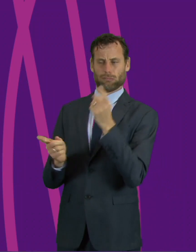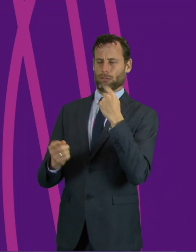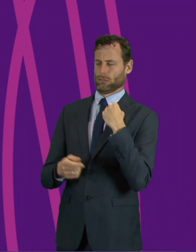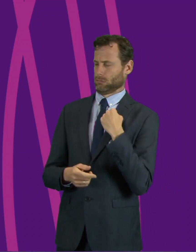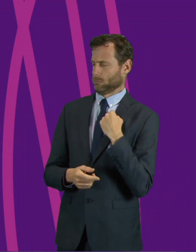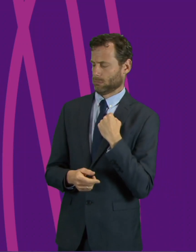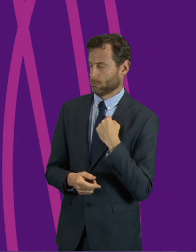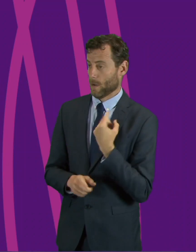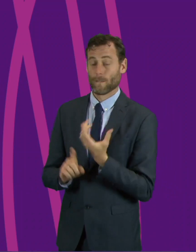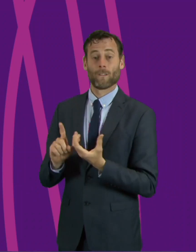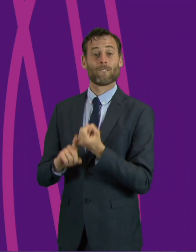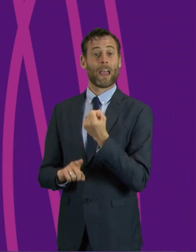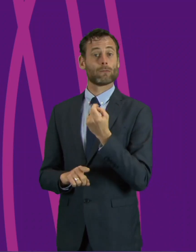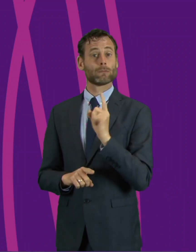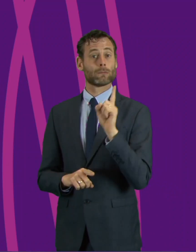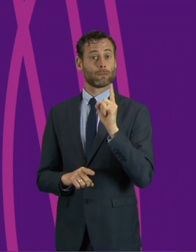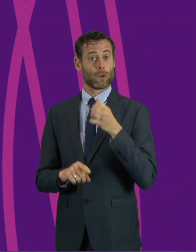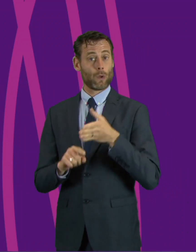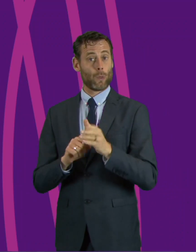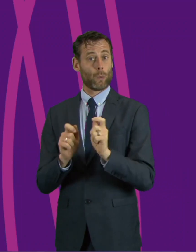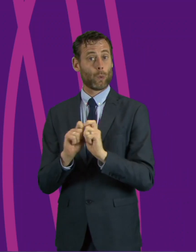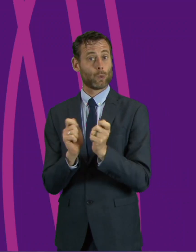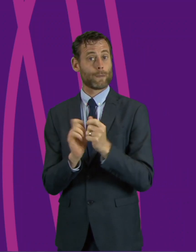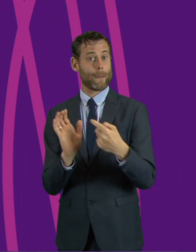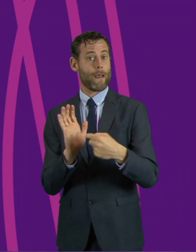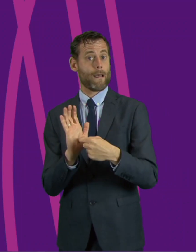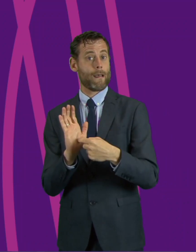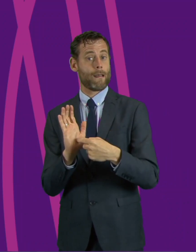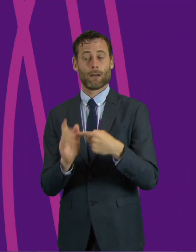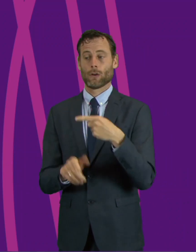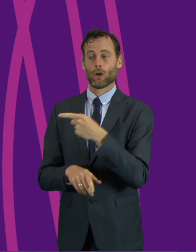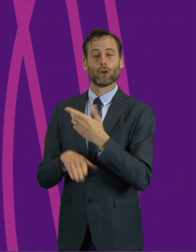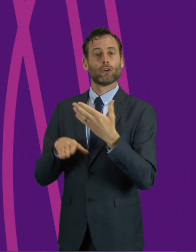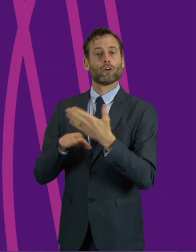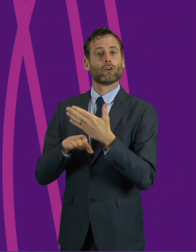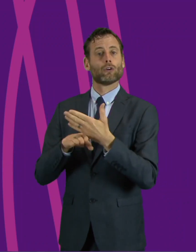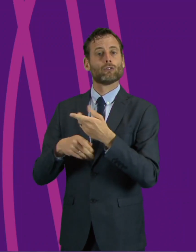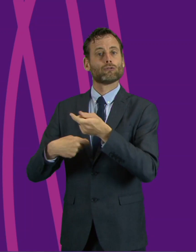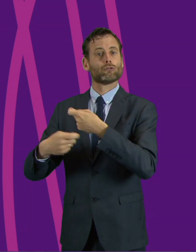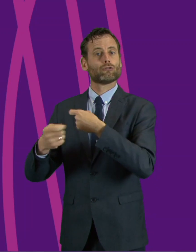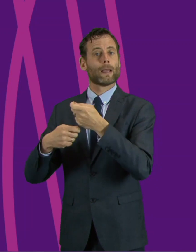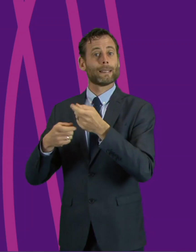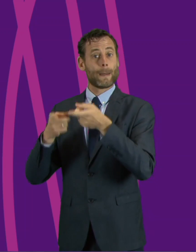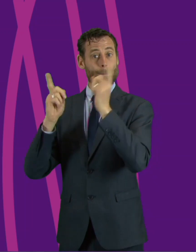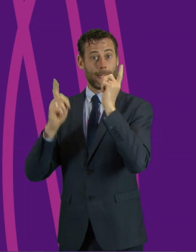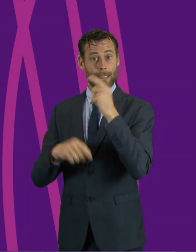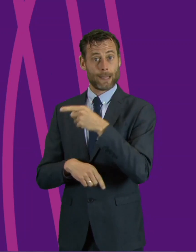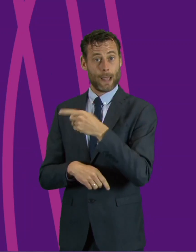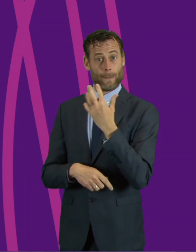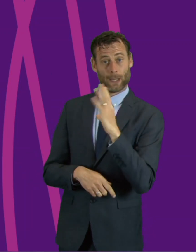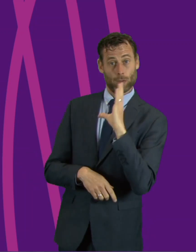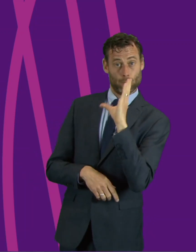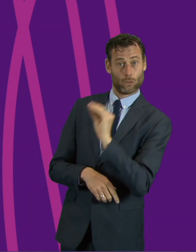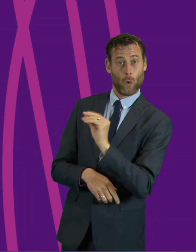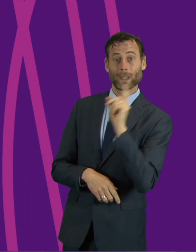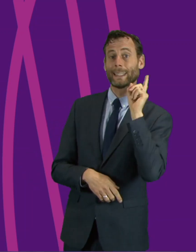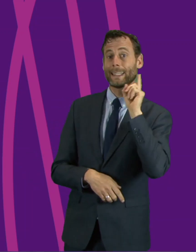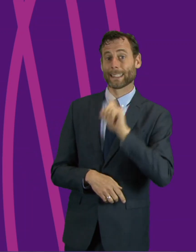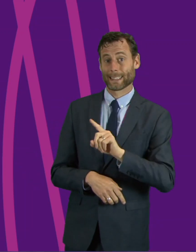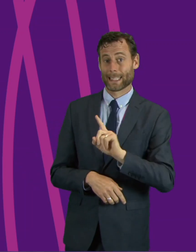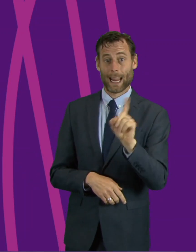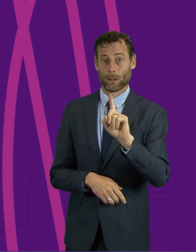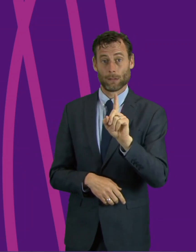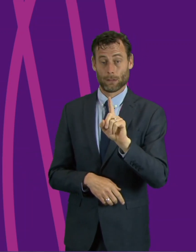at the weekend. The Trade Minister was advised yesterday in a call that trade talks